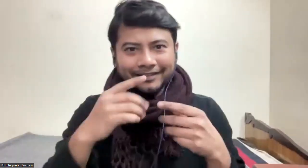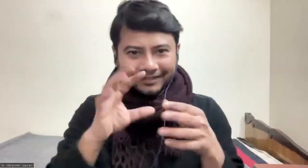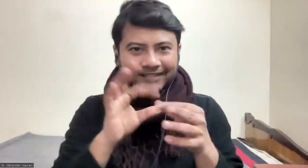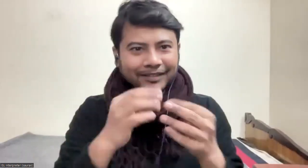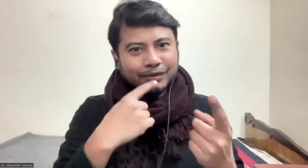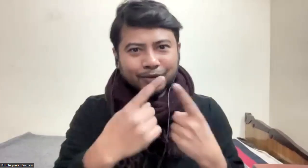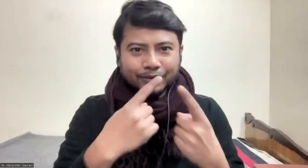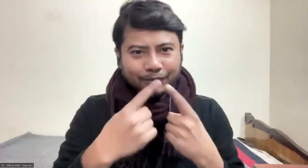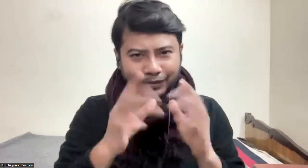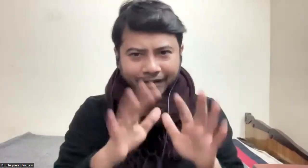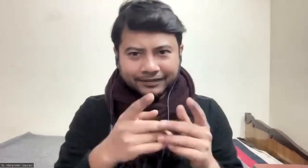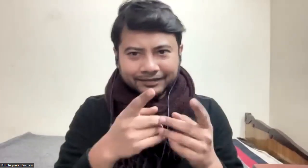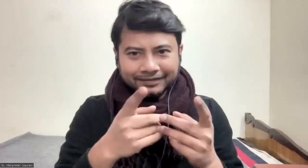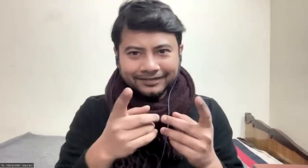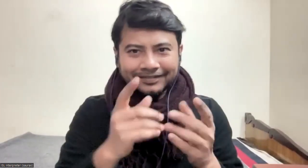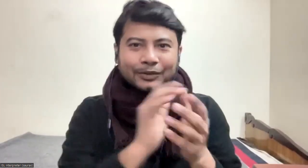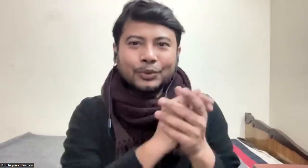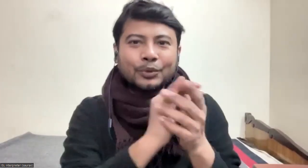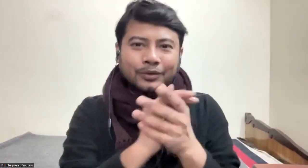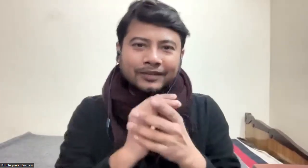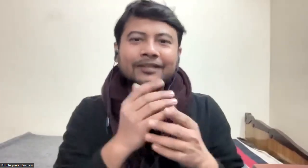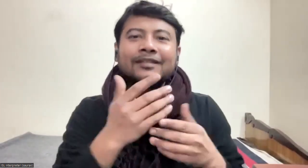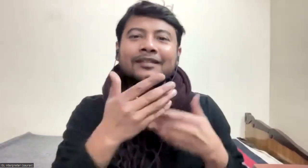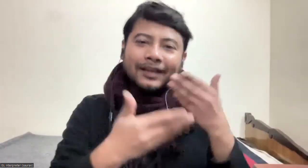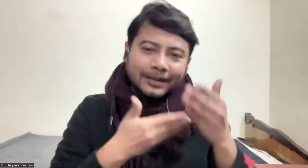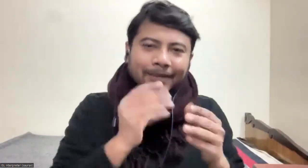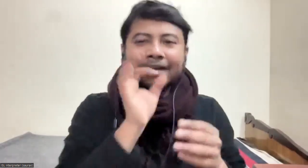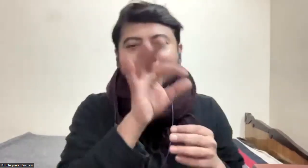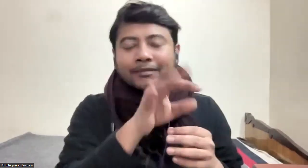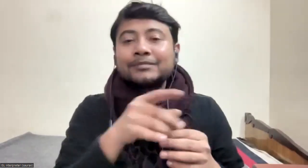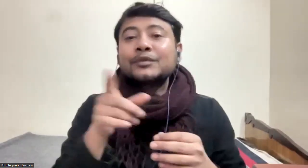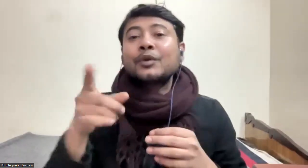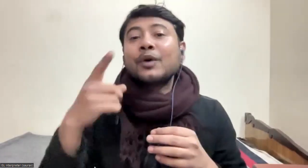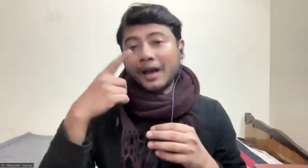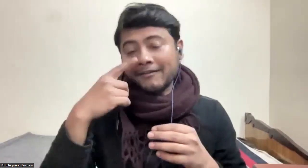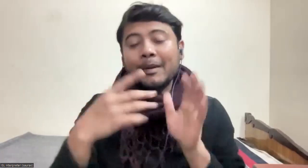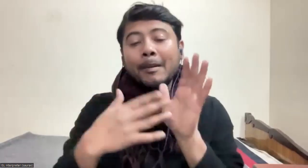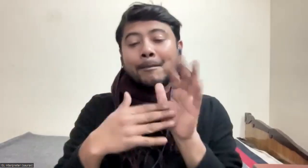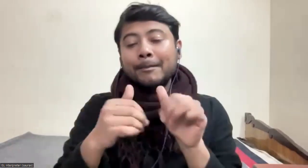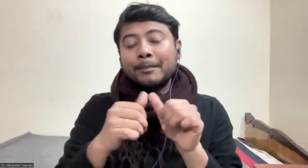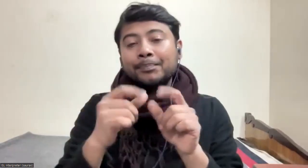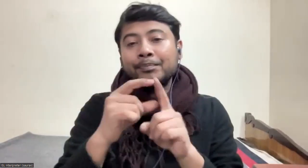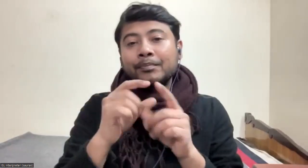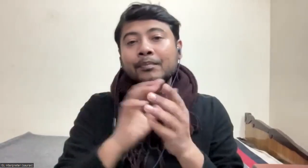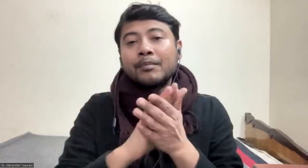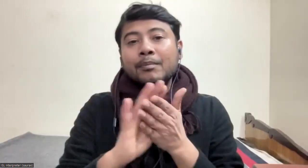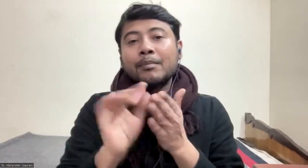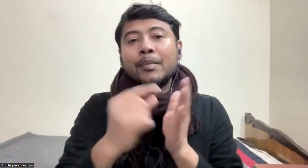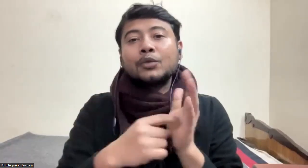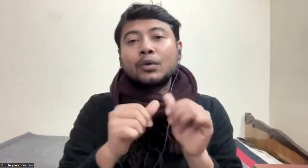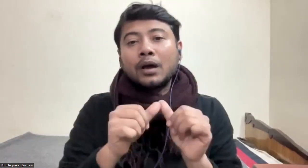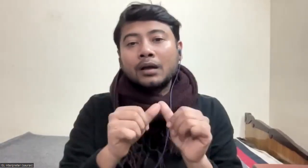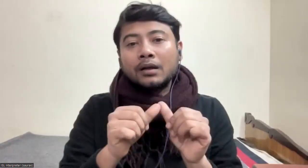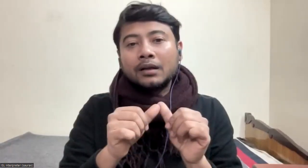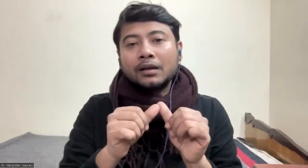like the other day I was talking to Madhura and like or Kala or Nandini. They go out and they try to